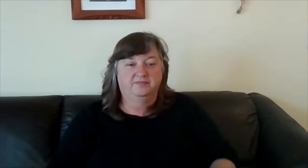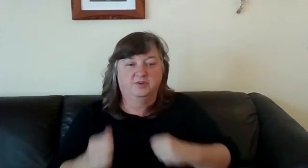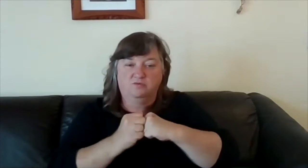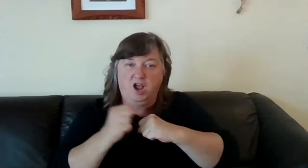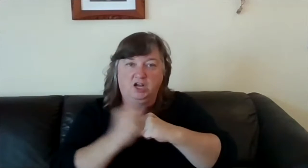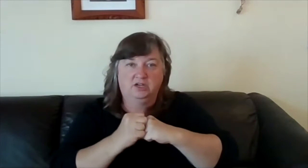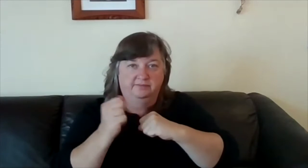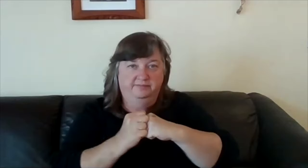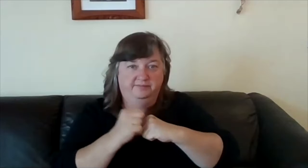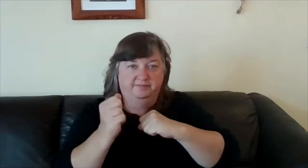So rock.